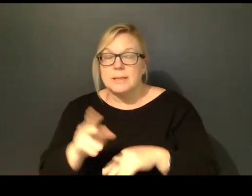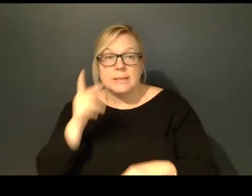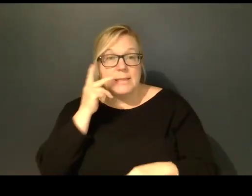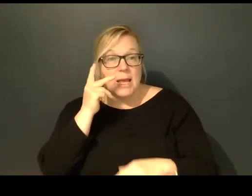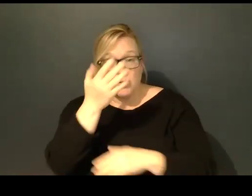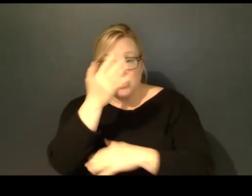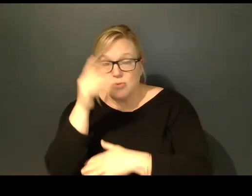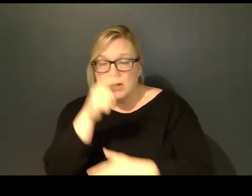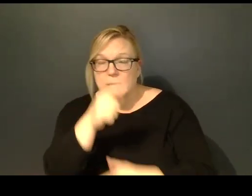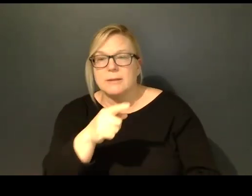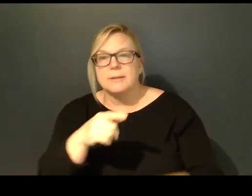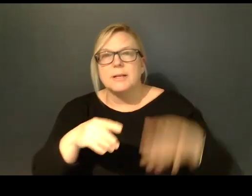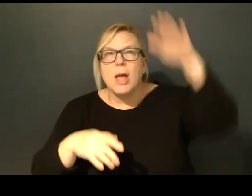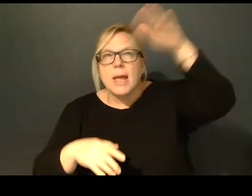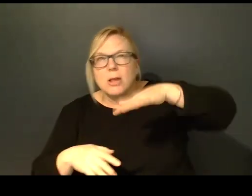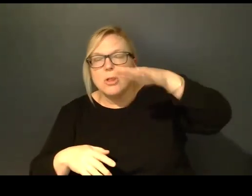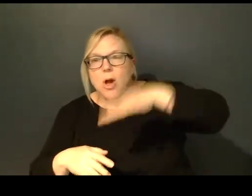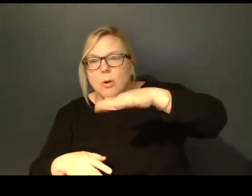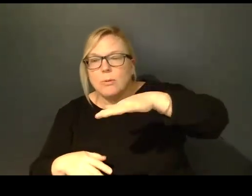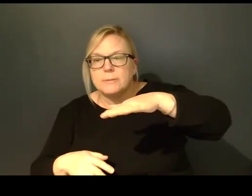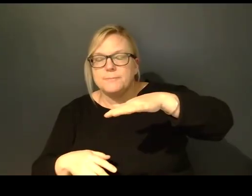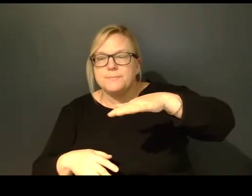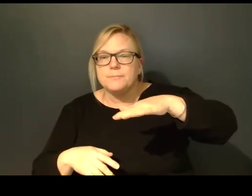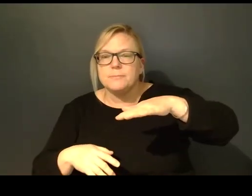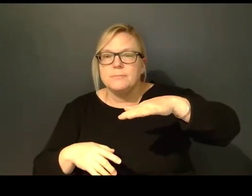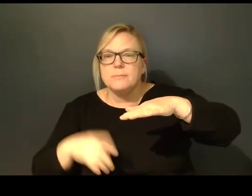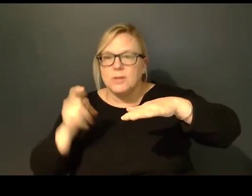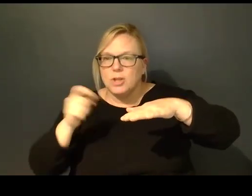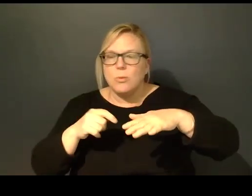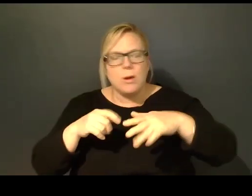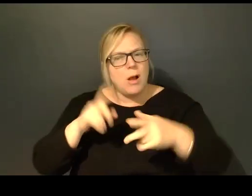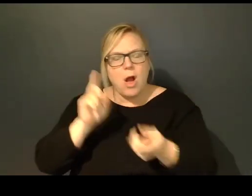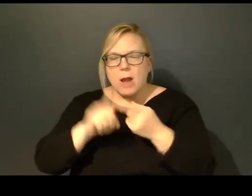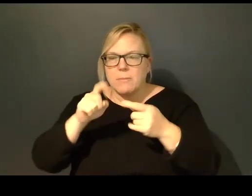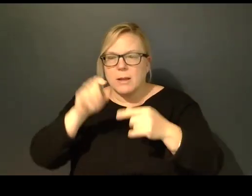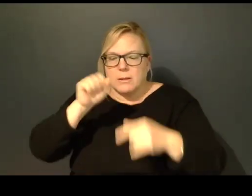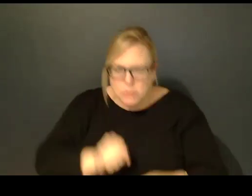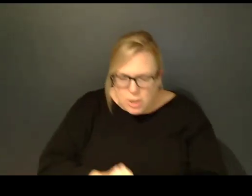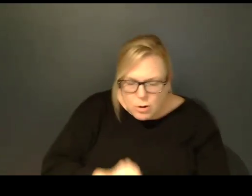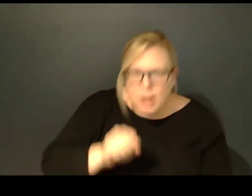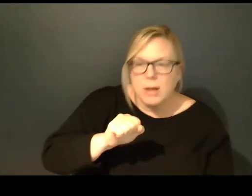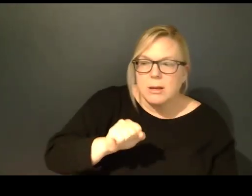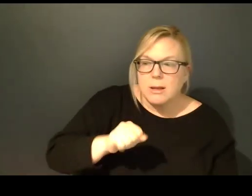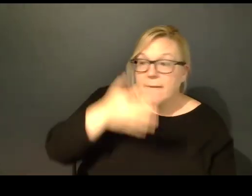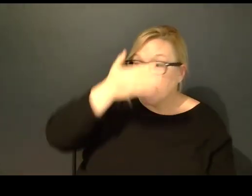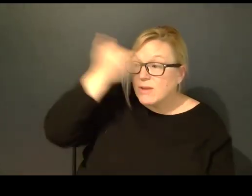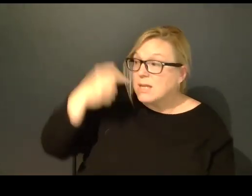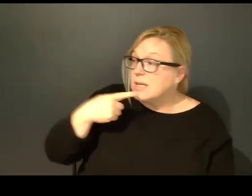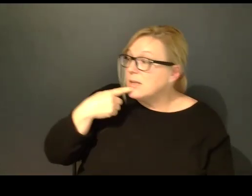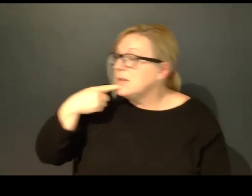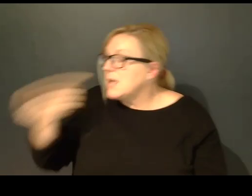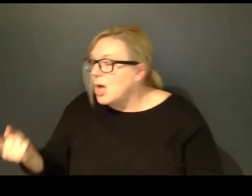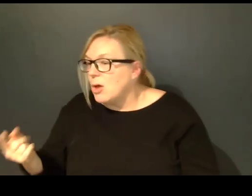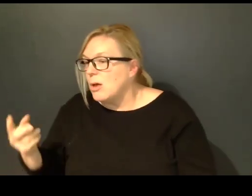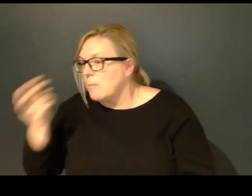that's hanging low, you automatically will duck your head and forget to tell your blind or partially sighted friend